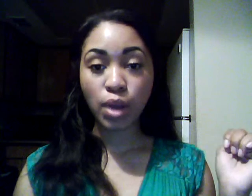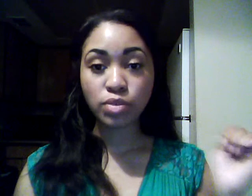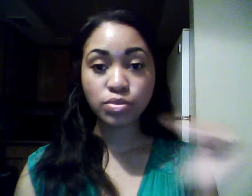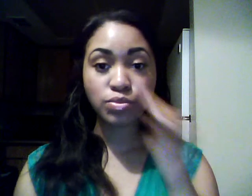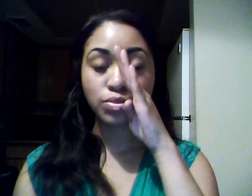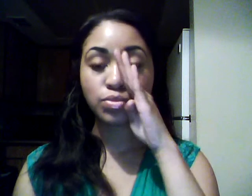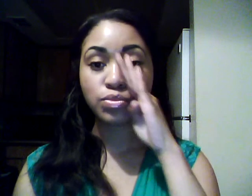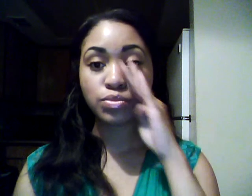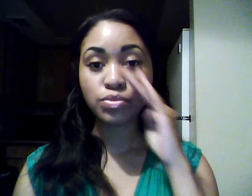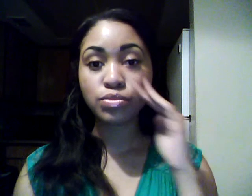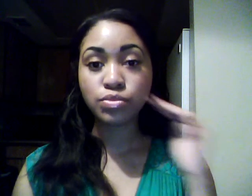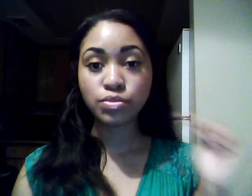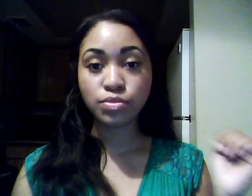Brown.